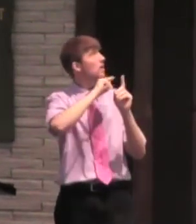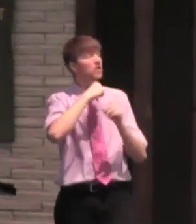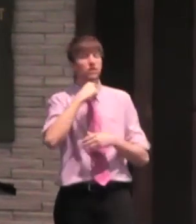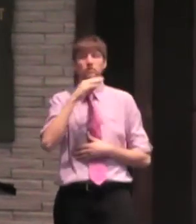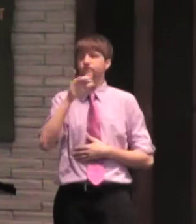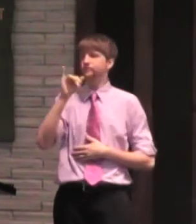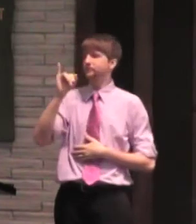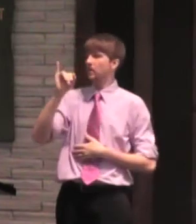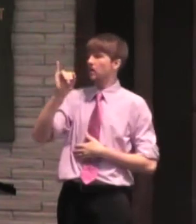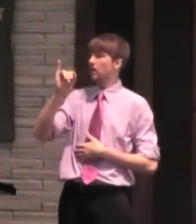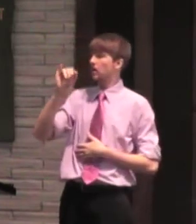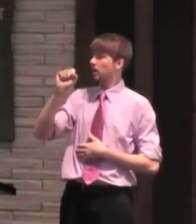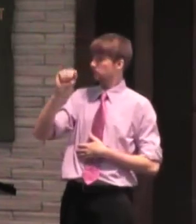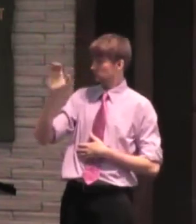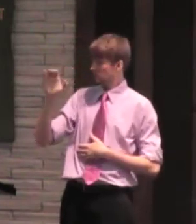This one says,